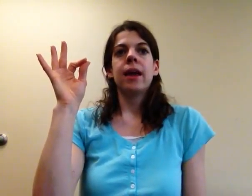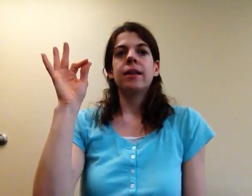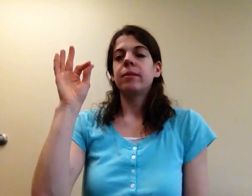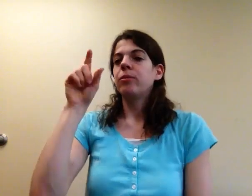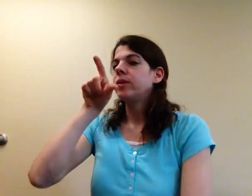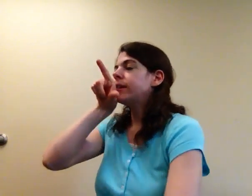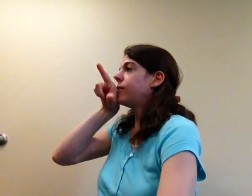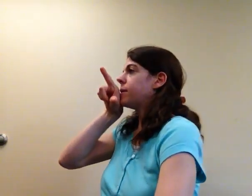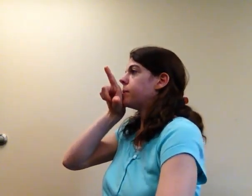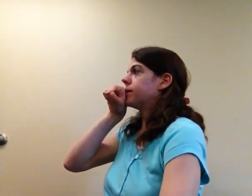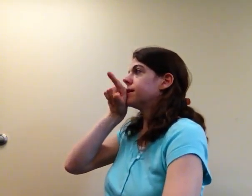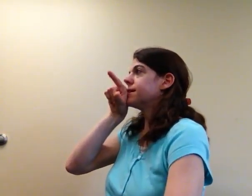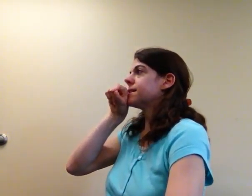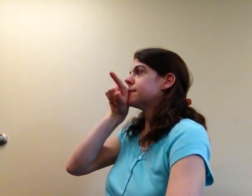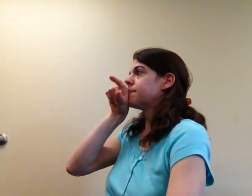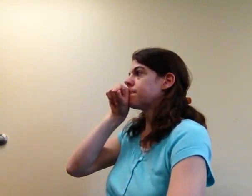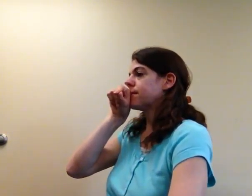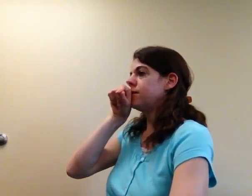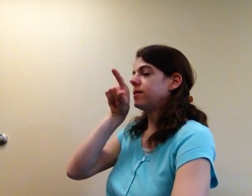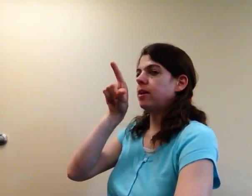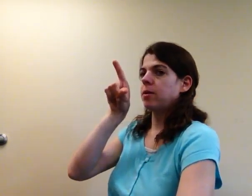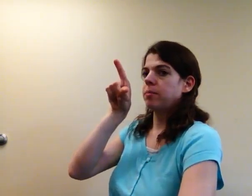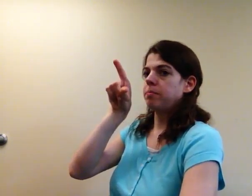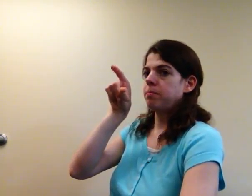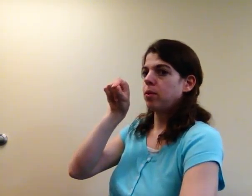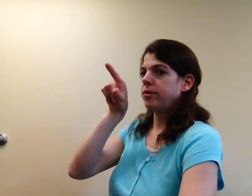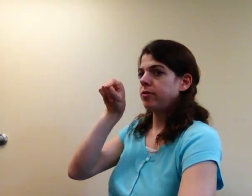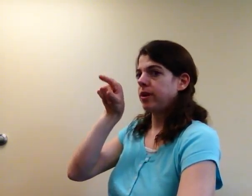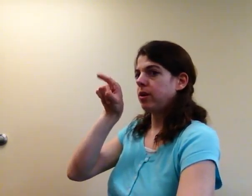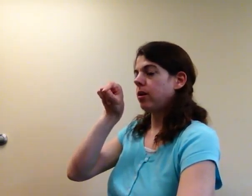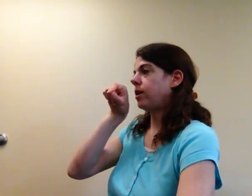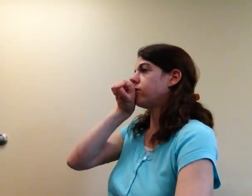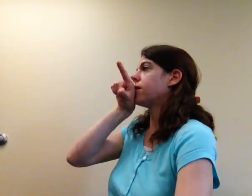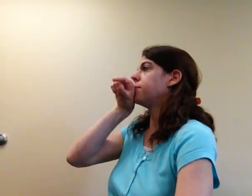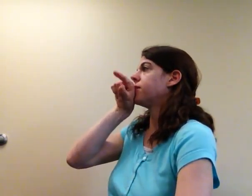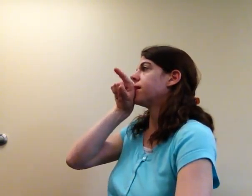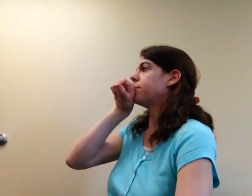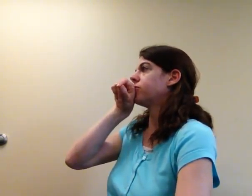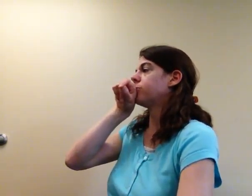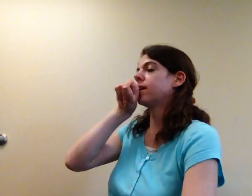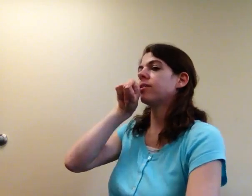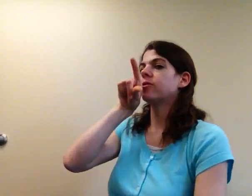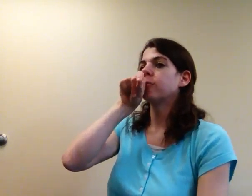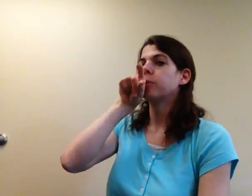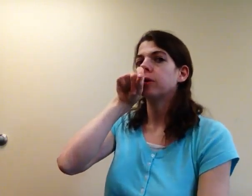And some of you said you had birds. You take your pointer finger and your thumb and you kind of pinch them together, so